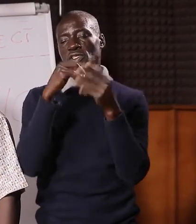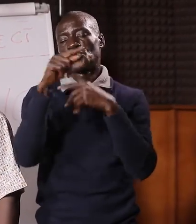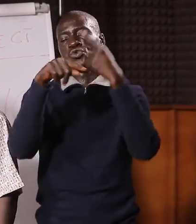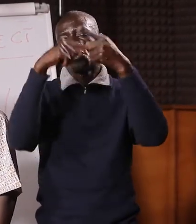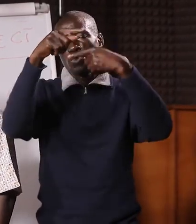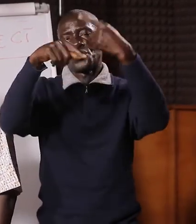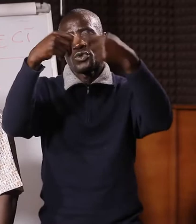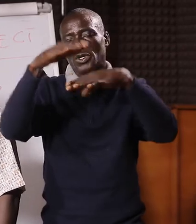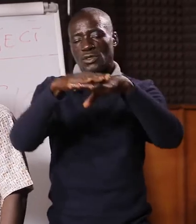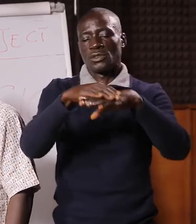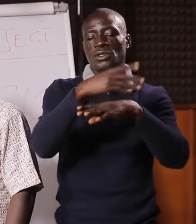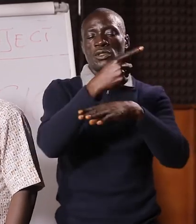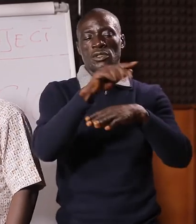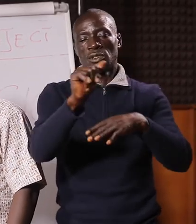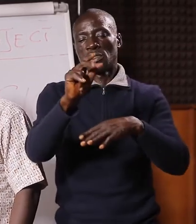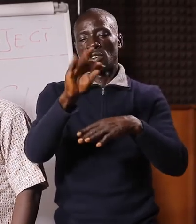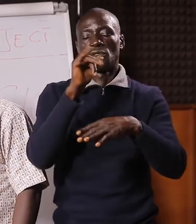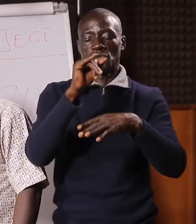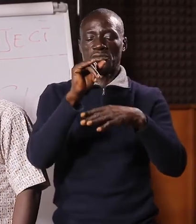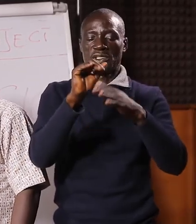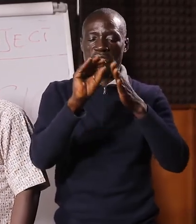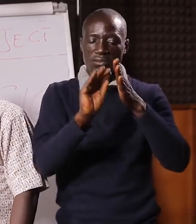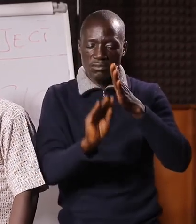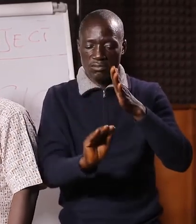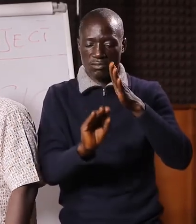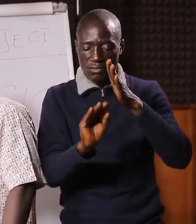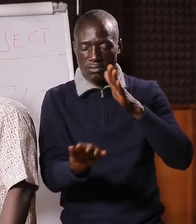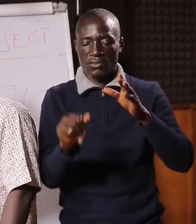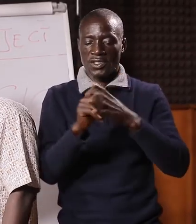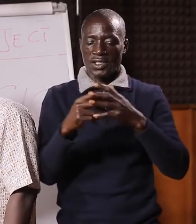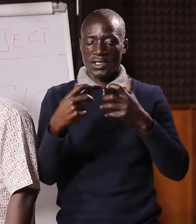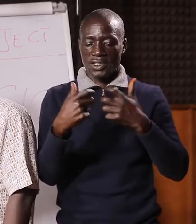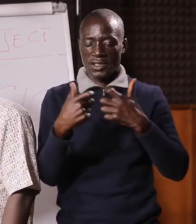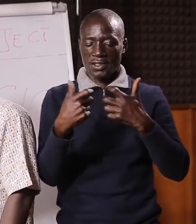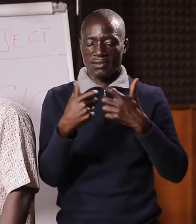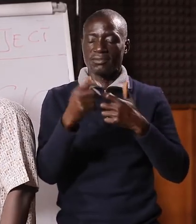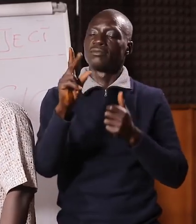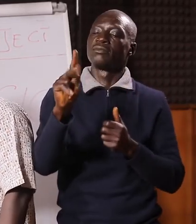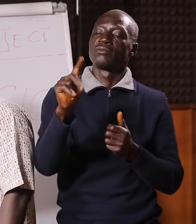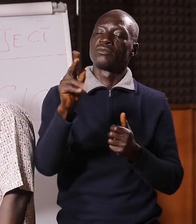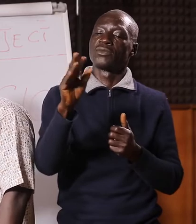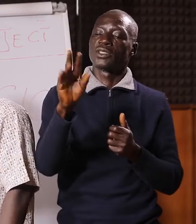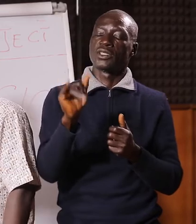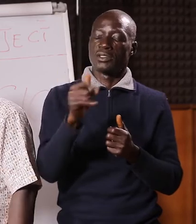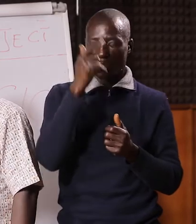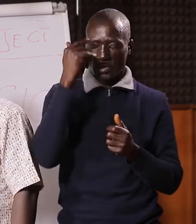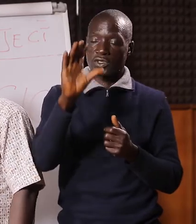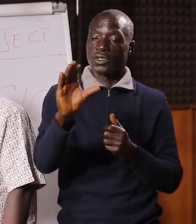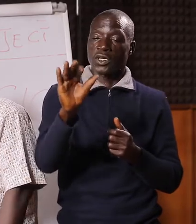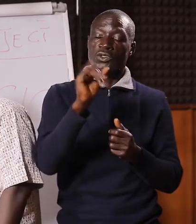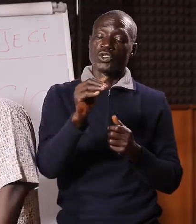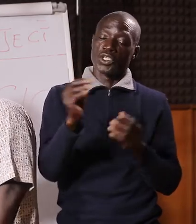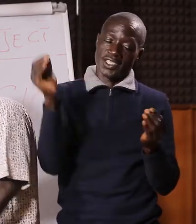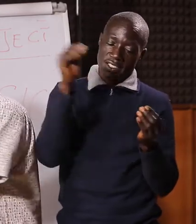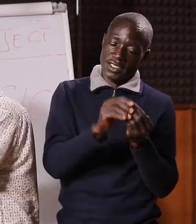going on, the anode will be decreasing in thickness while the cathode will be increasing because it is being decreased